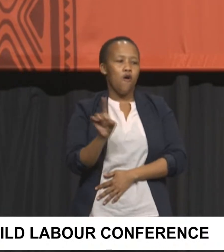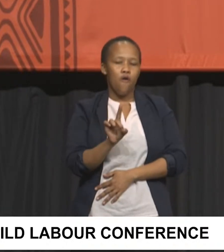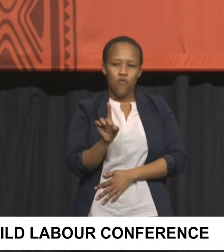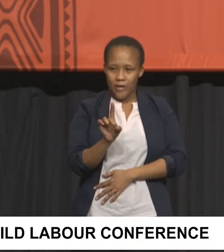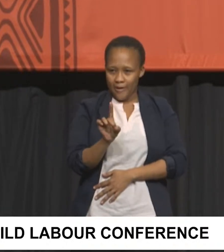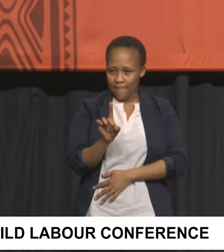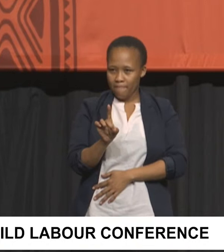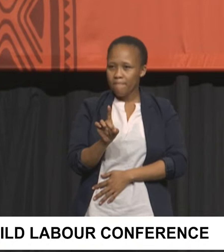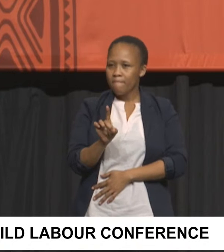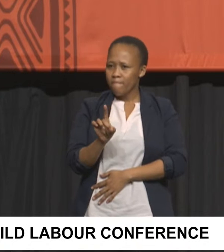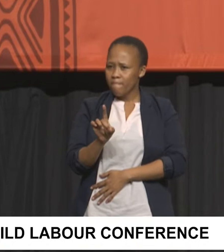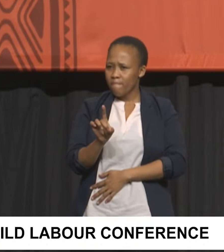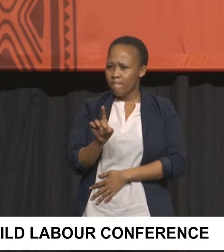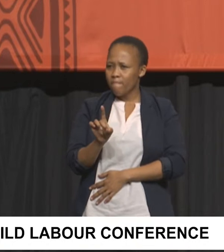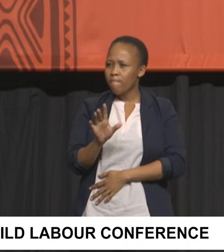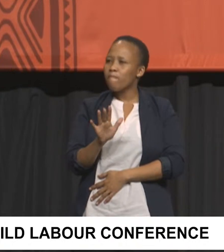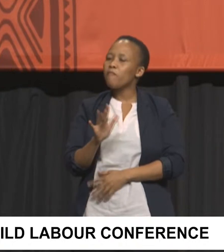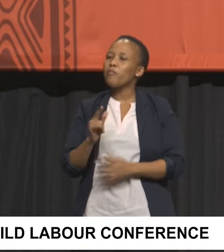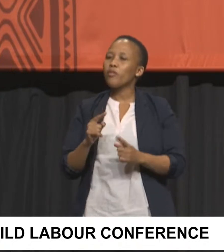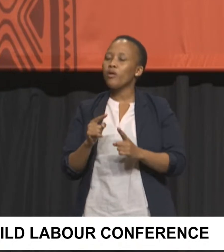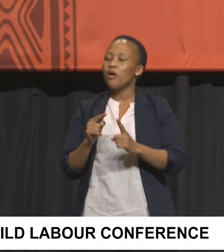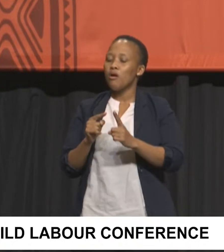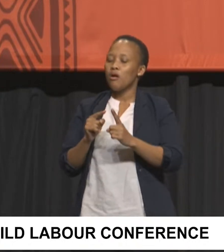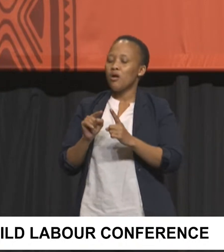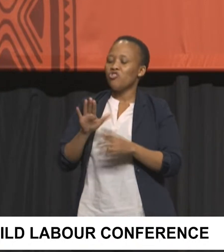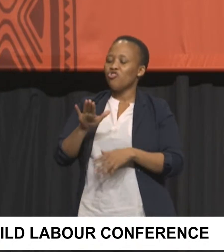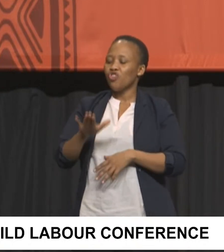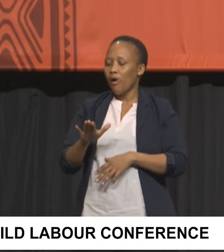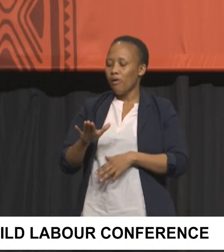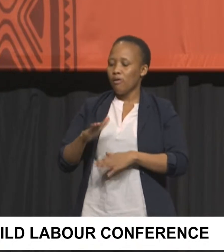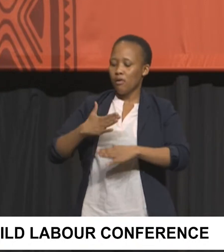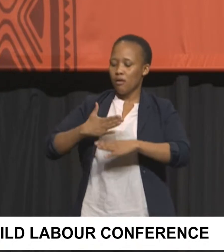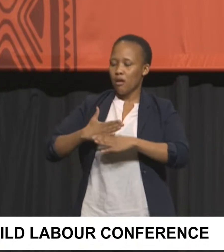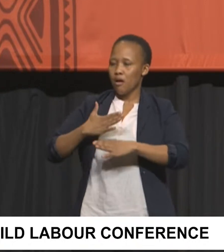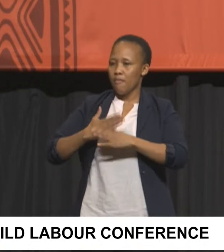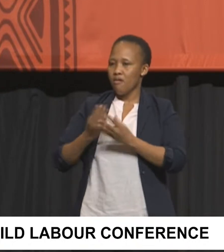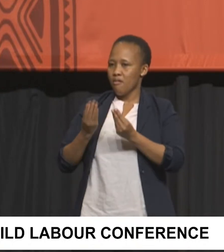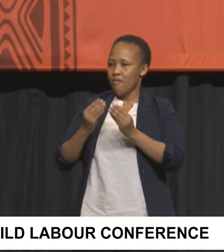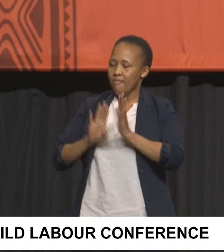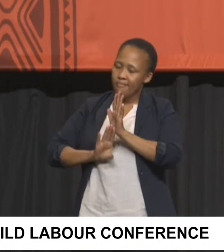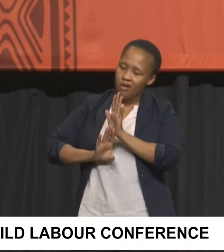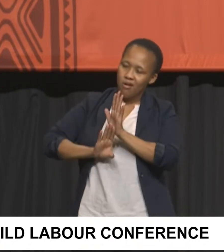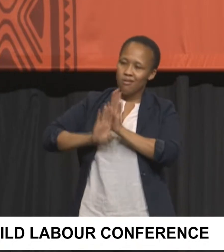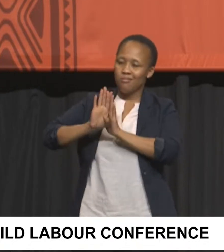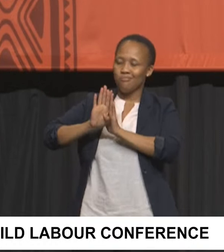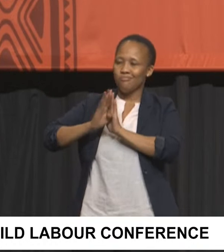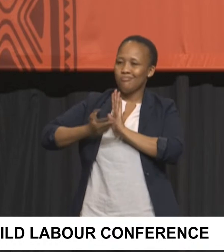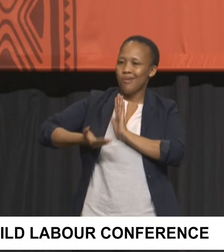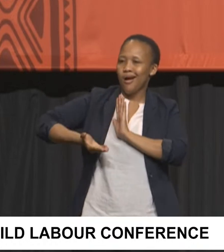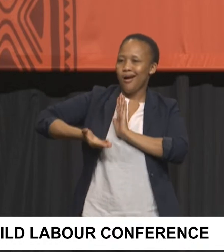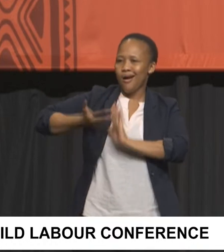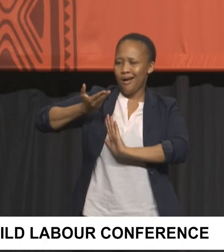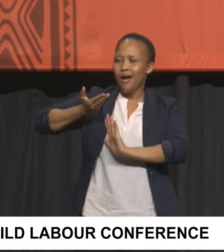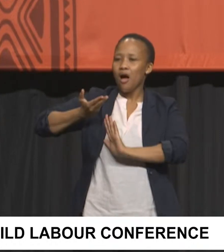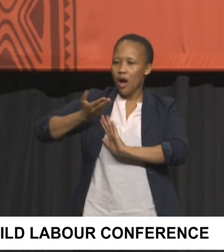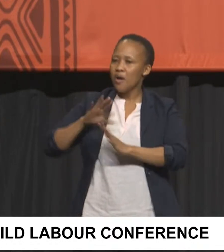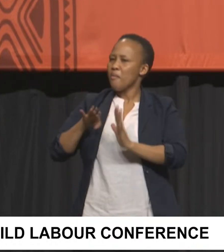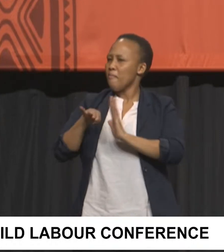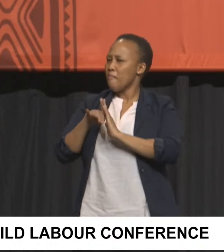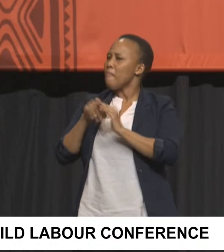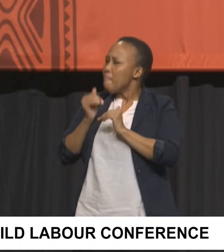prospects of this is where child labor numbers are the highest and the least amount of progress has been made.